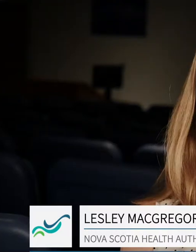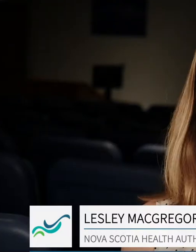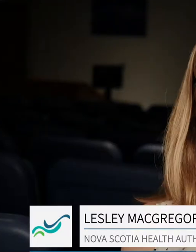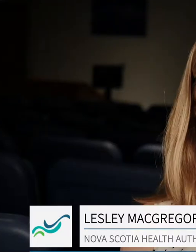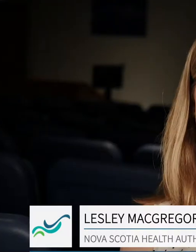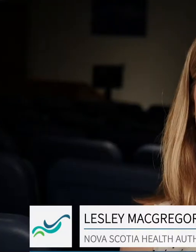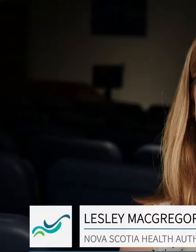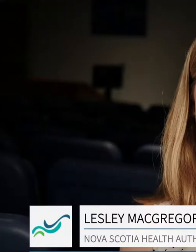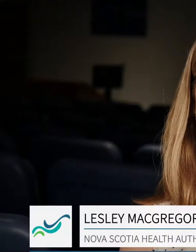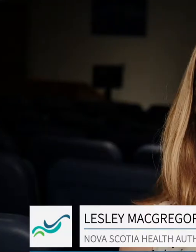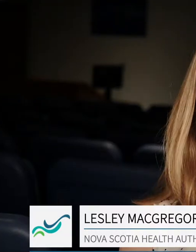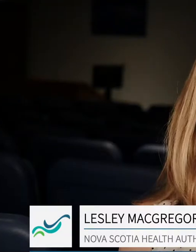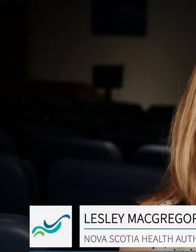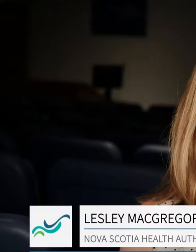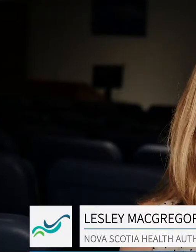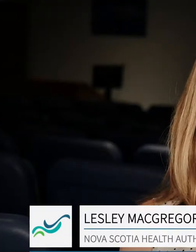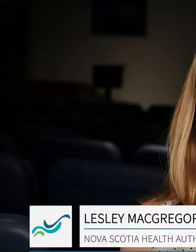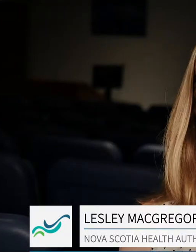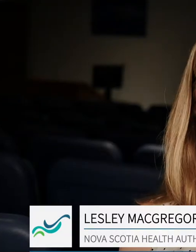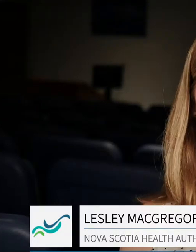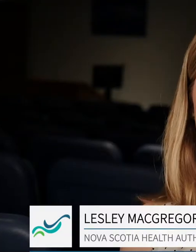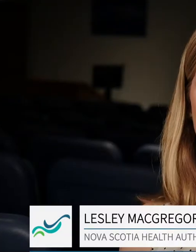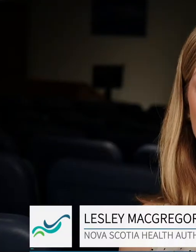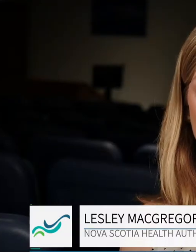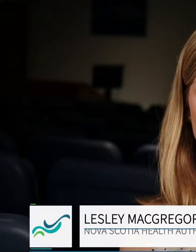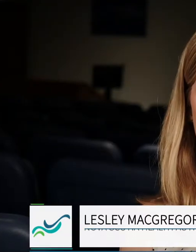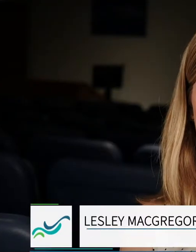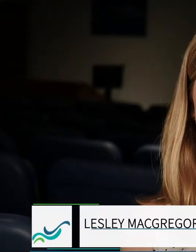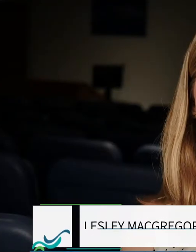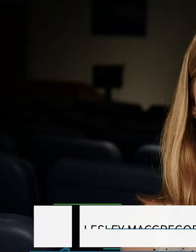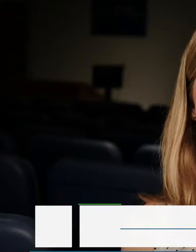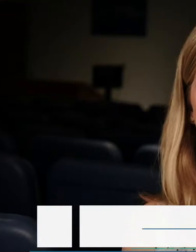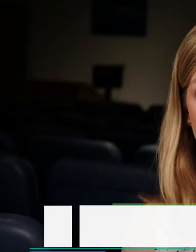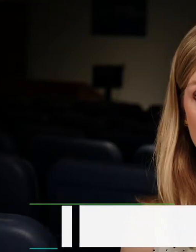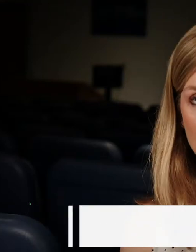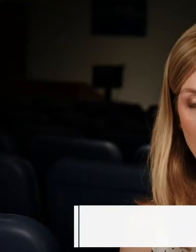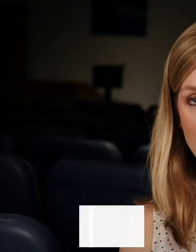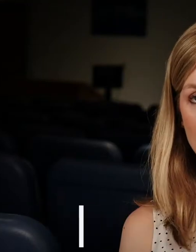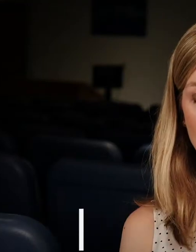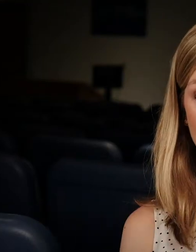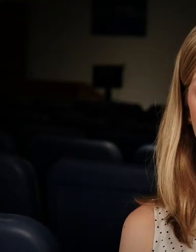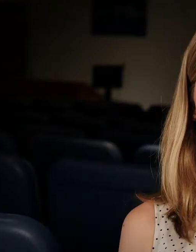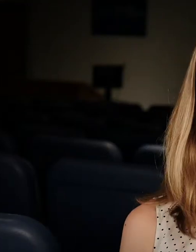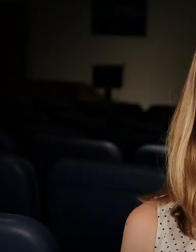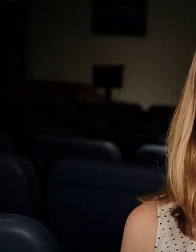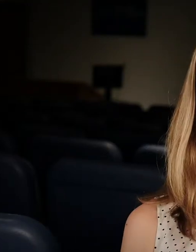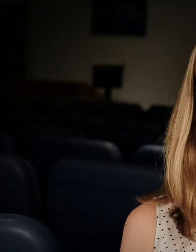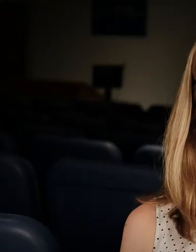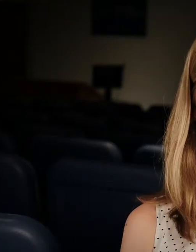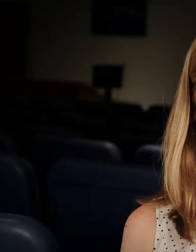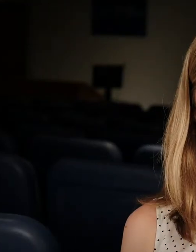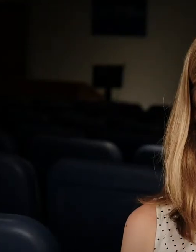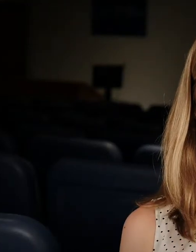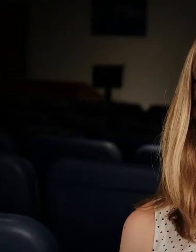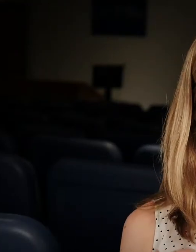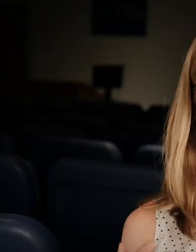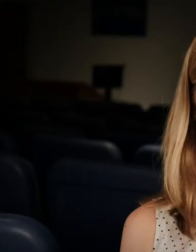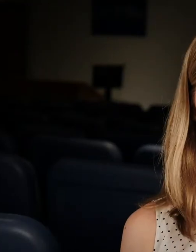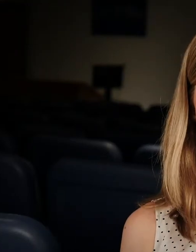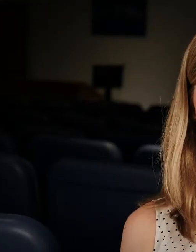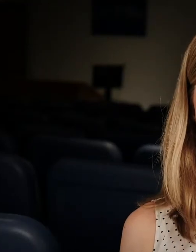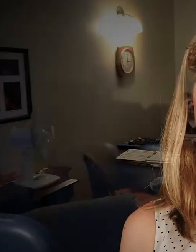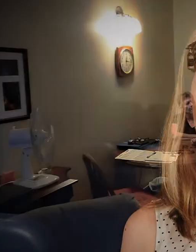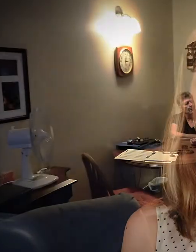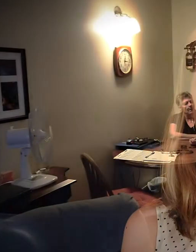have respiratory therapists, advanced care planner, social worker, myself, I'm a nurse practitioner, and we work with people in